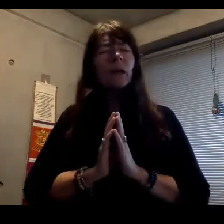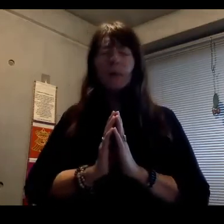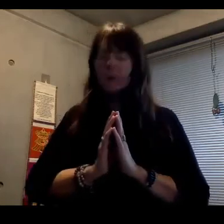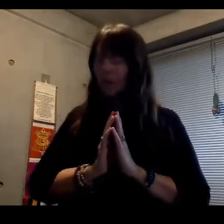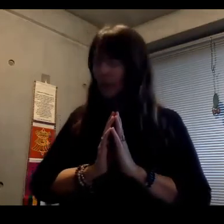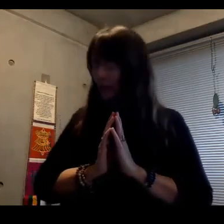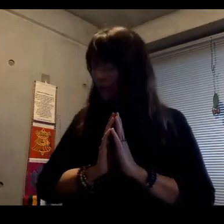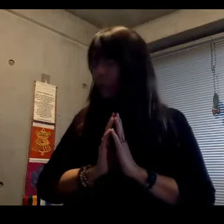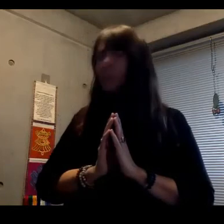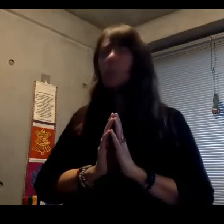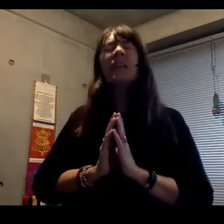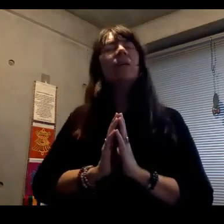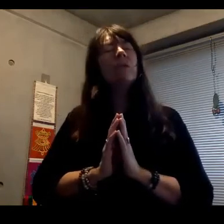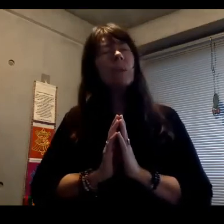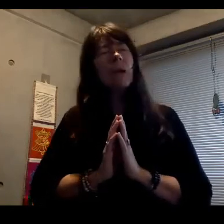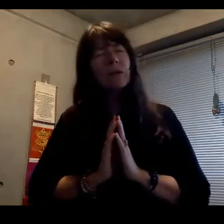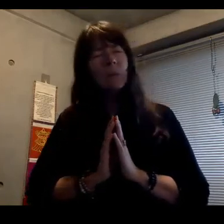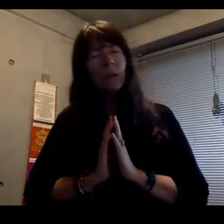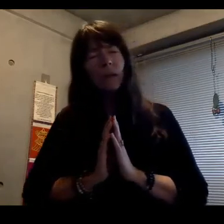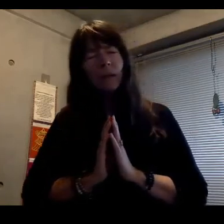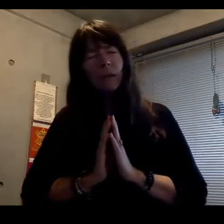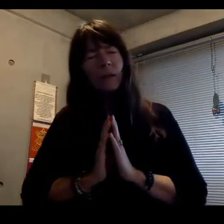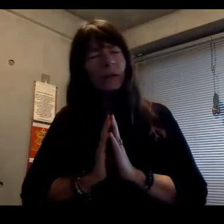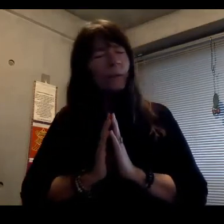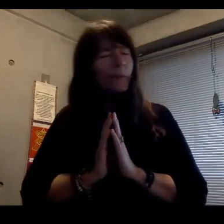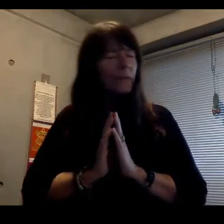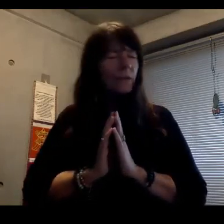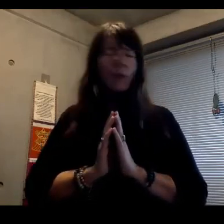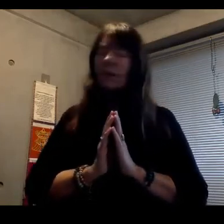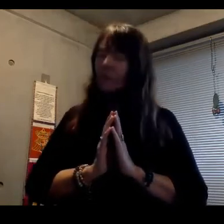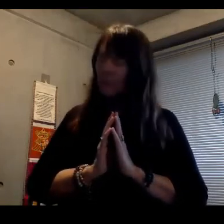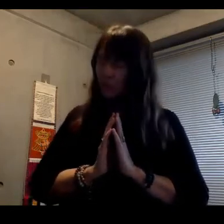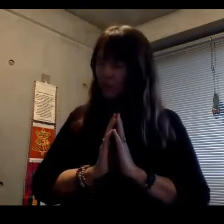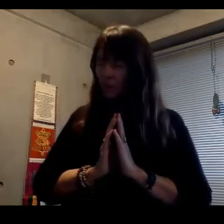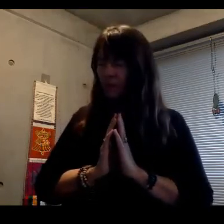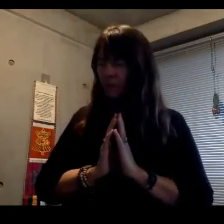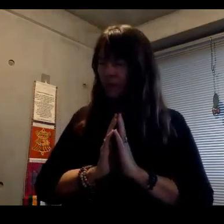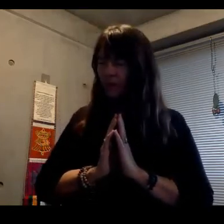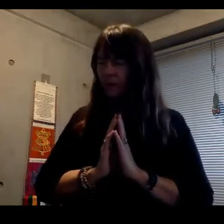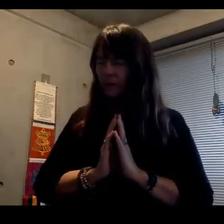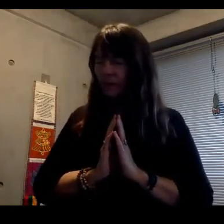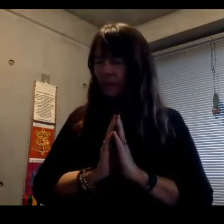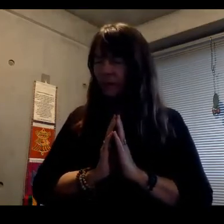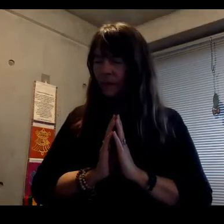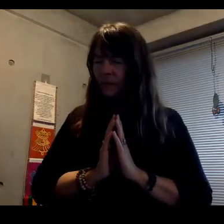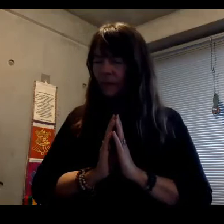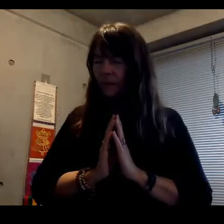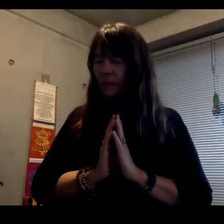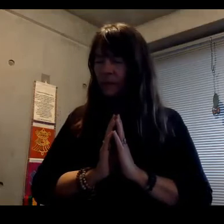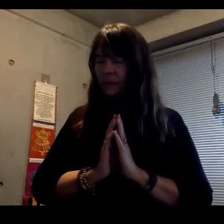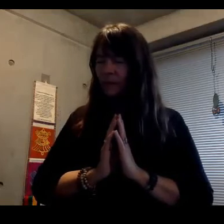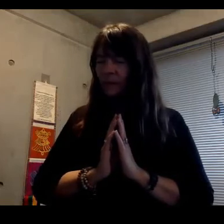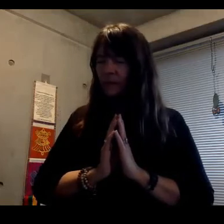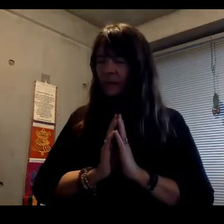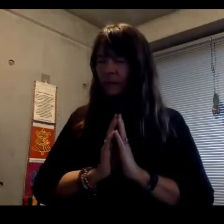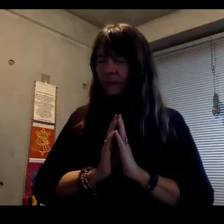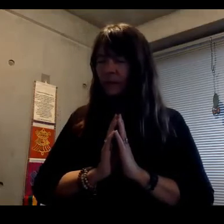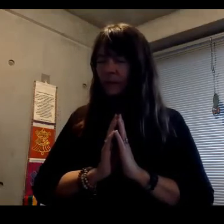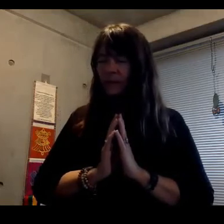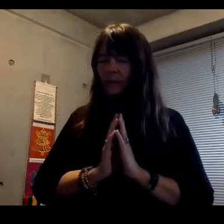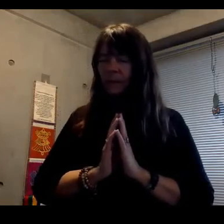that others have retrieved from elsewhere, that is not from the universe of love. Well, perhaps